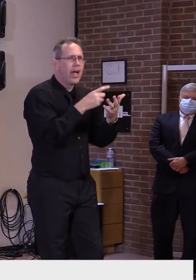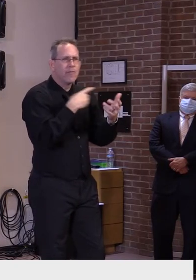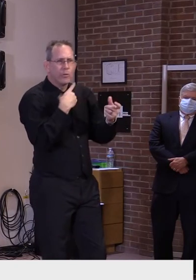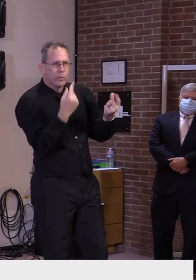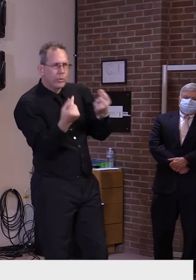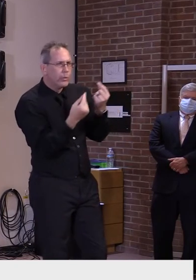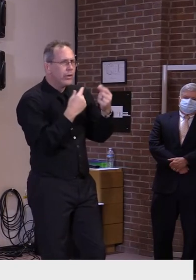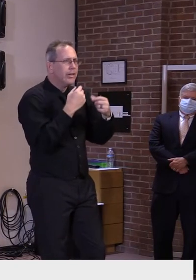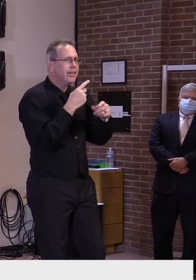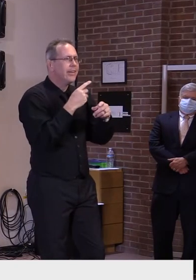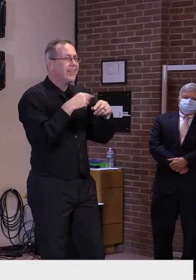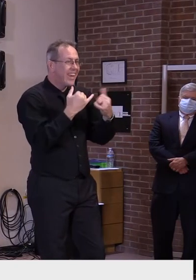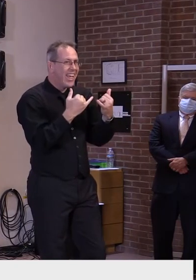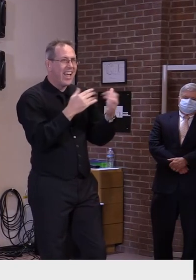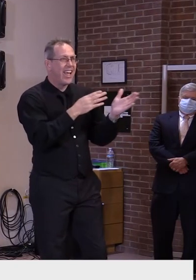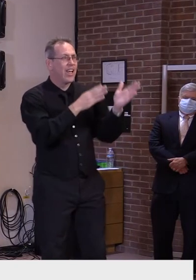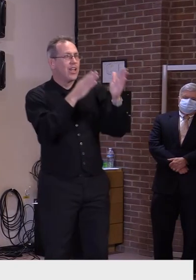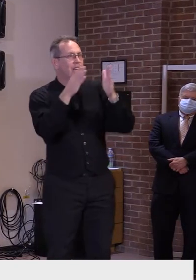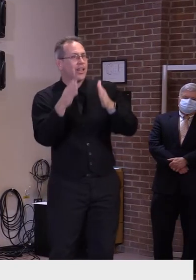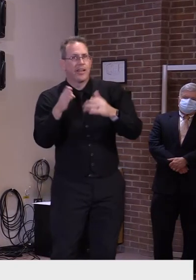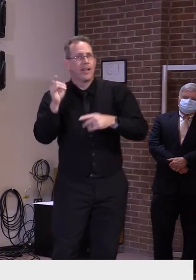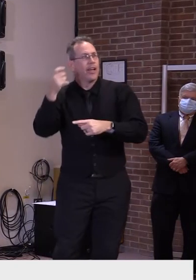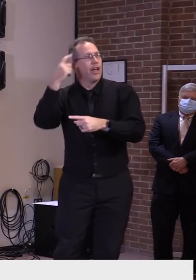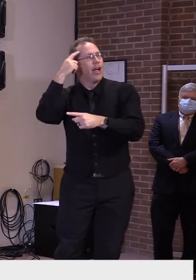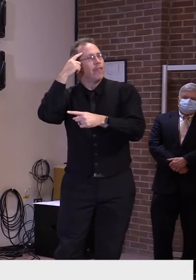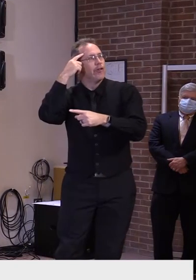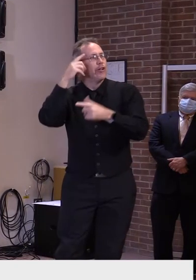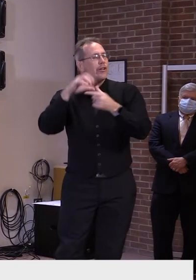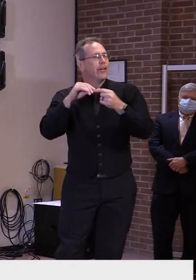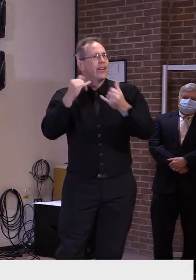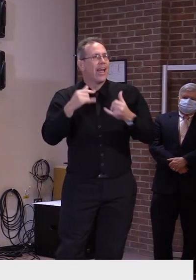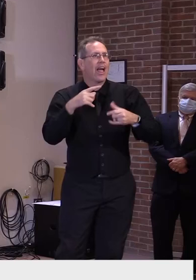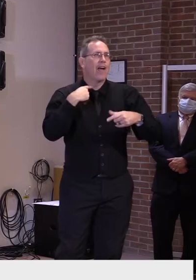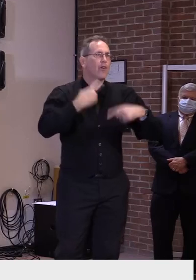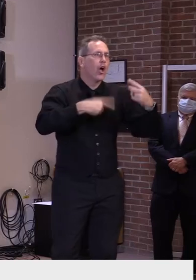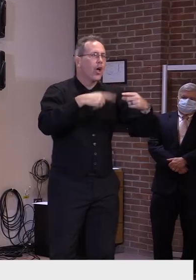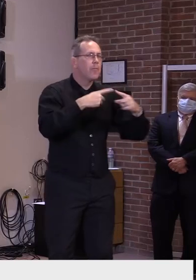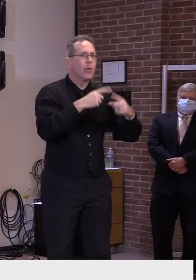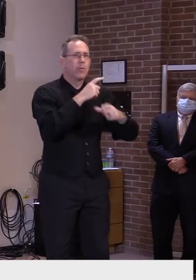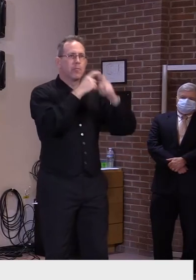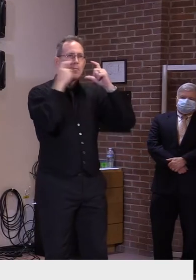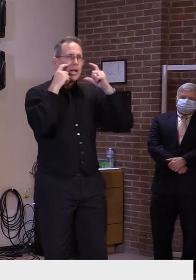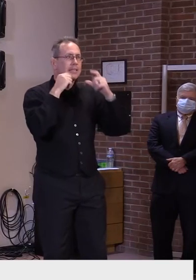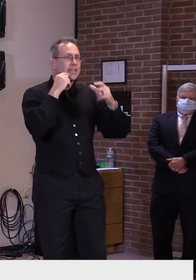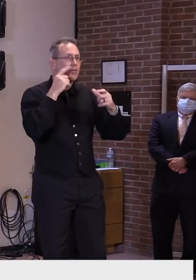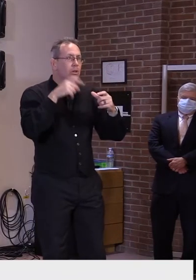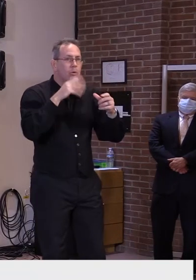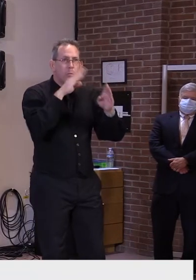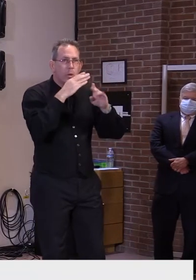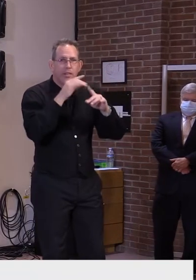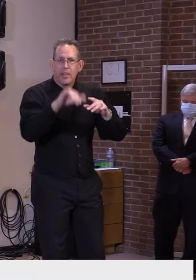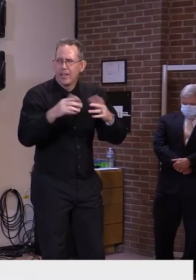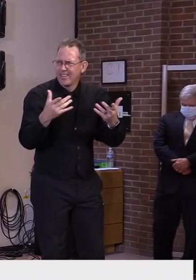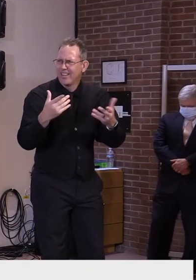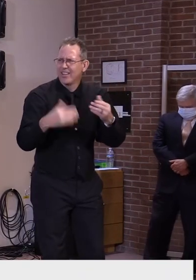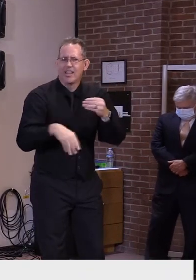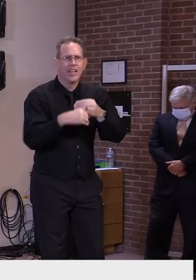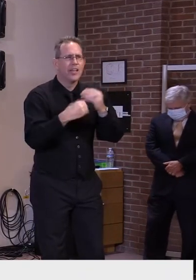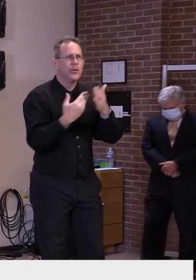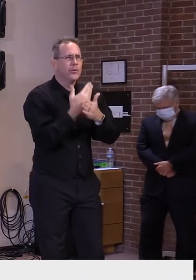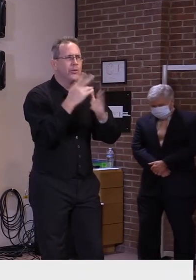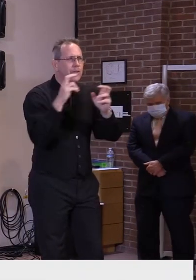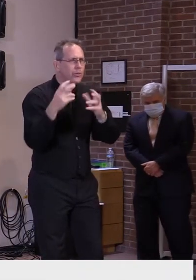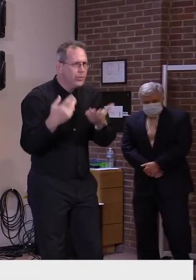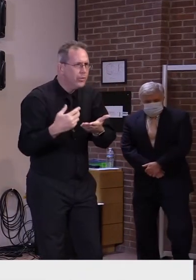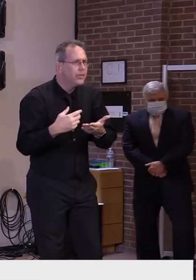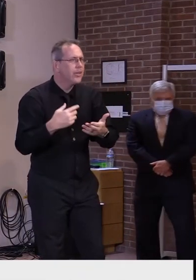decided that we should also have to argue about masks if we're worried about it. if we want to have our community safer by having